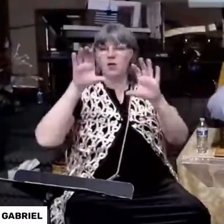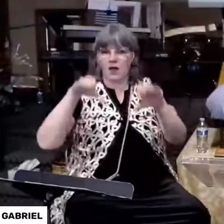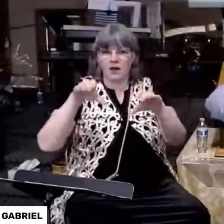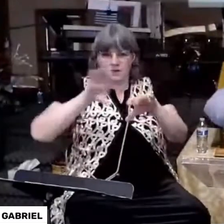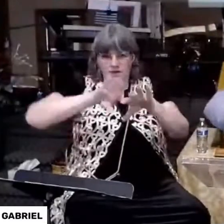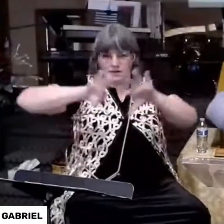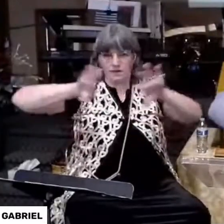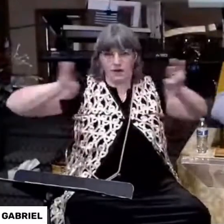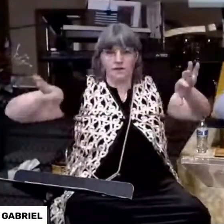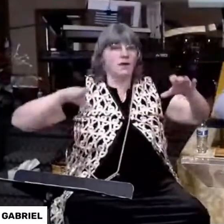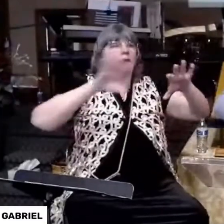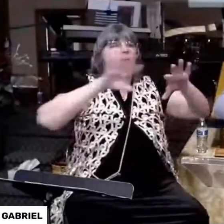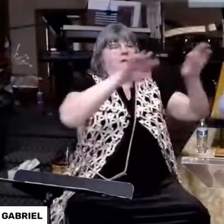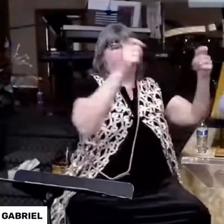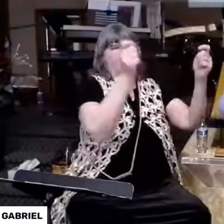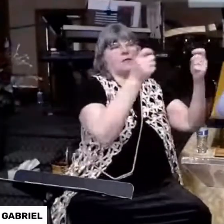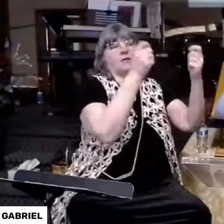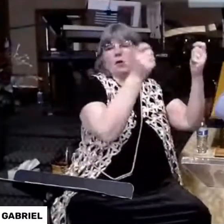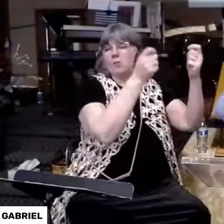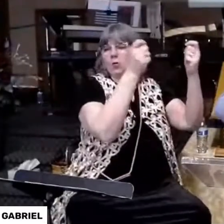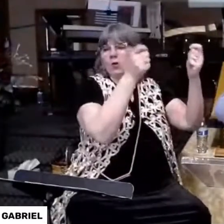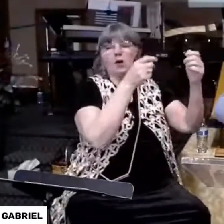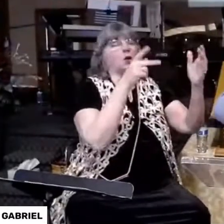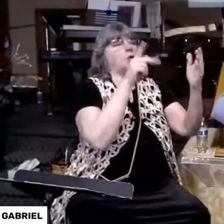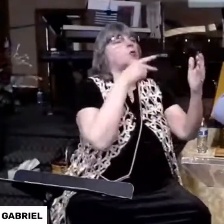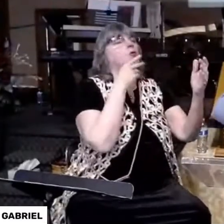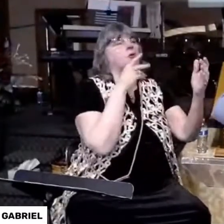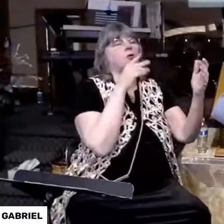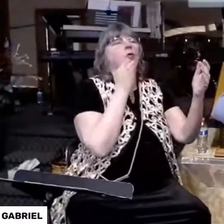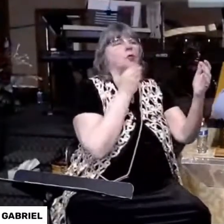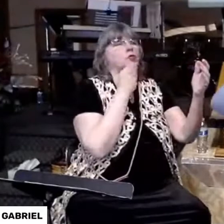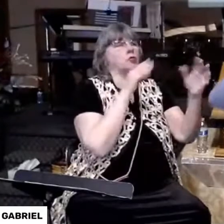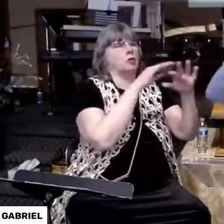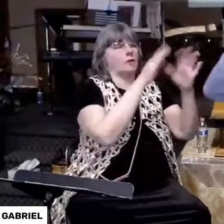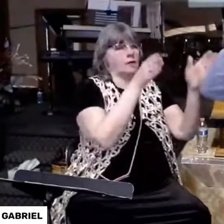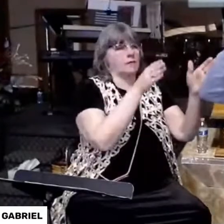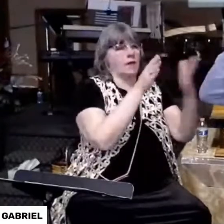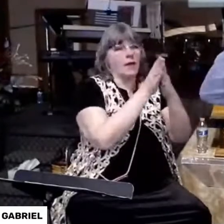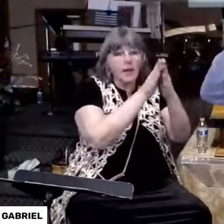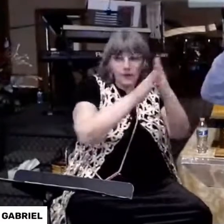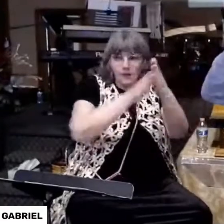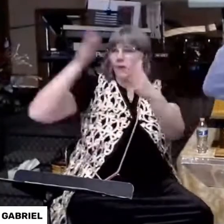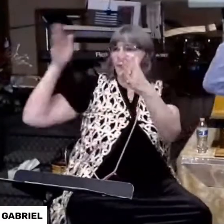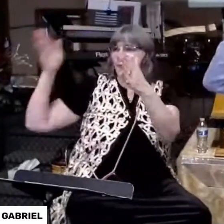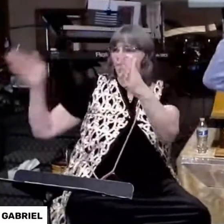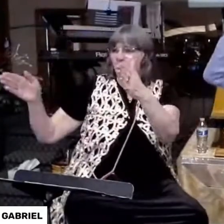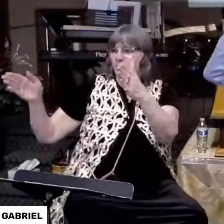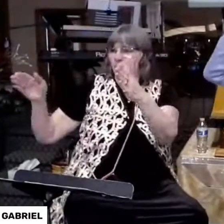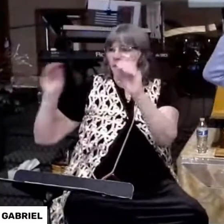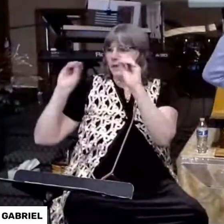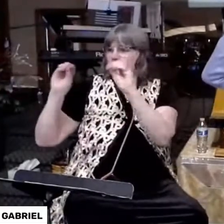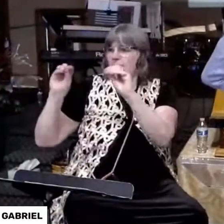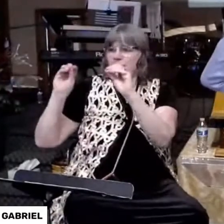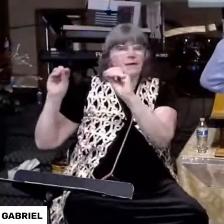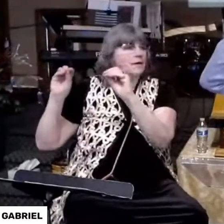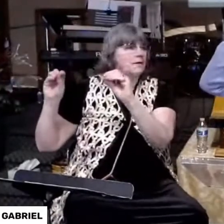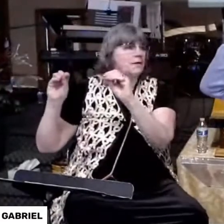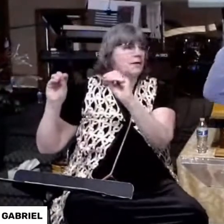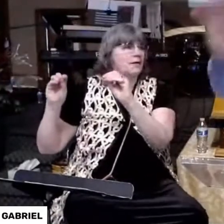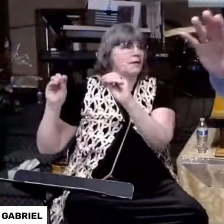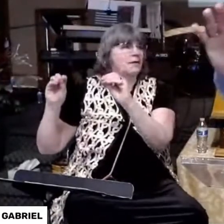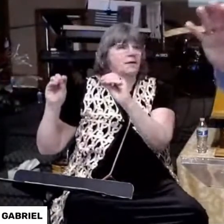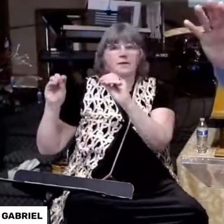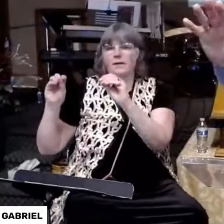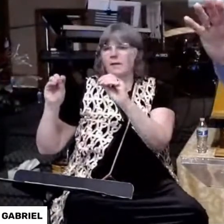The ceremonial with all the priests and kosher and all that stuff and Shabbat. And the other part is